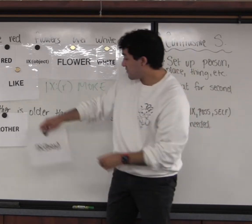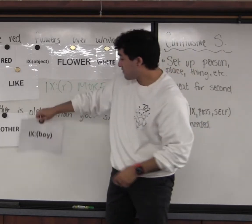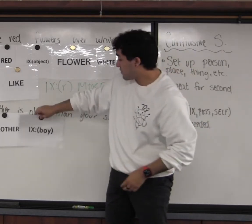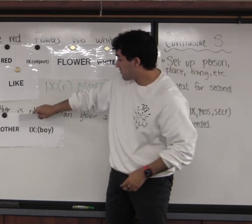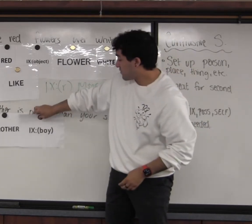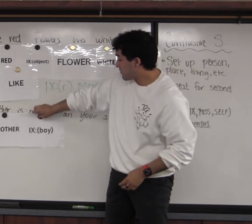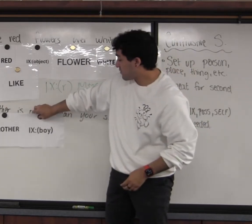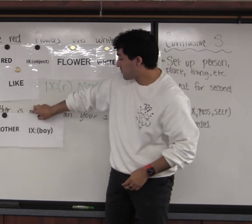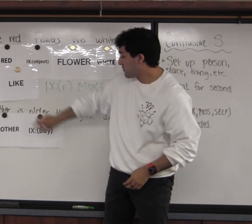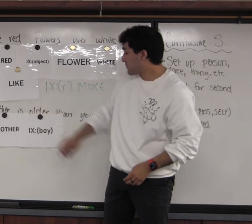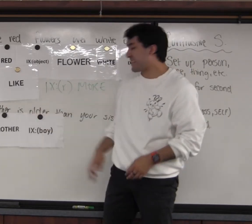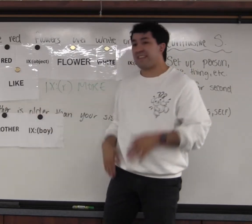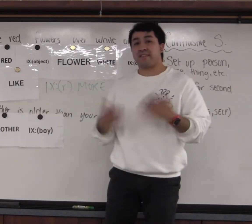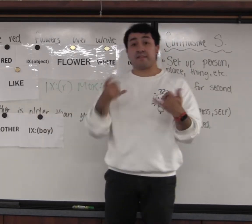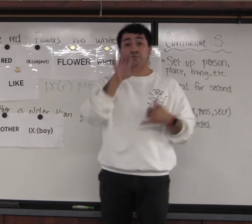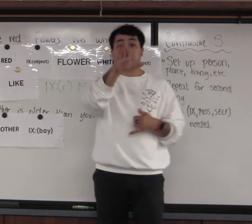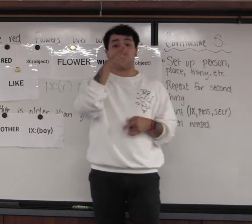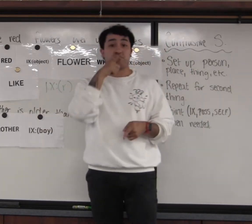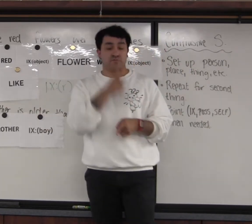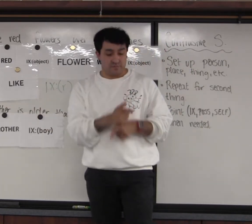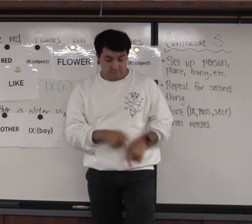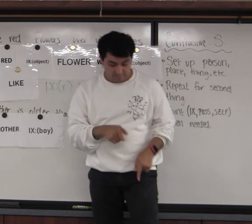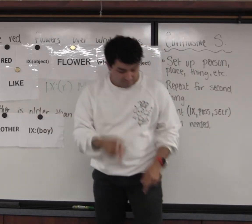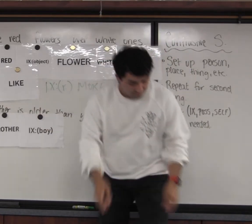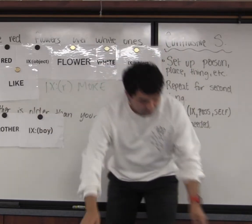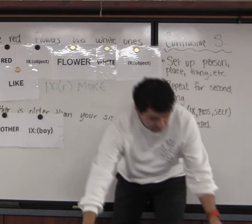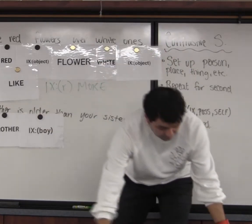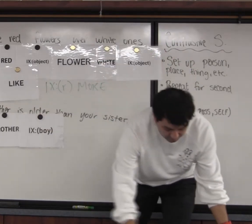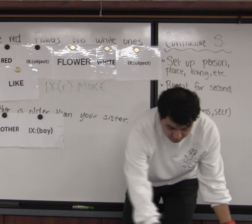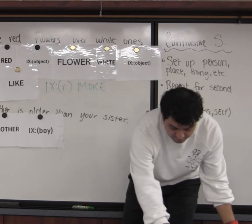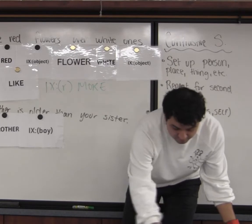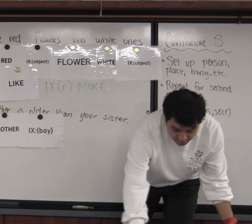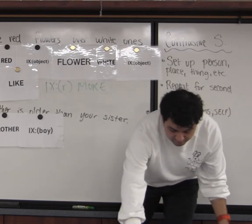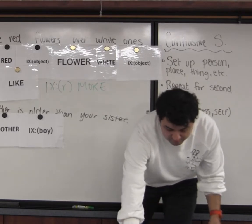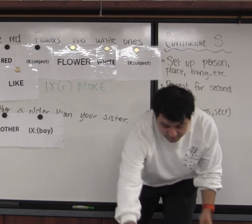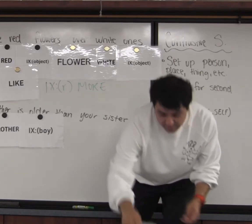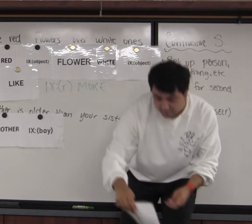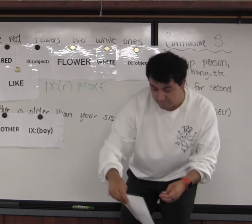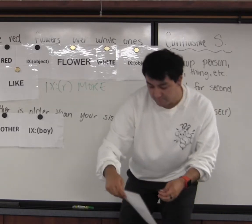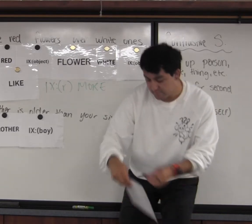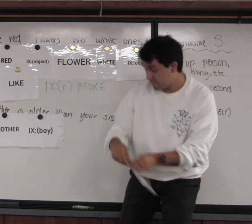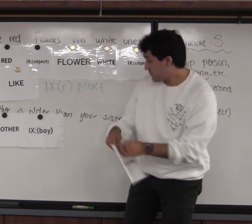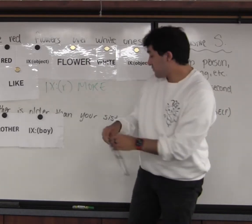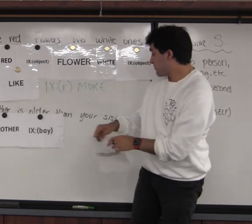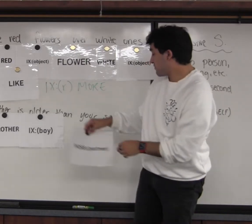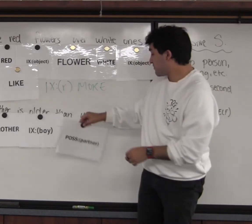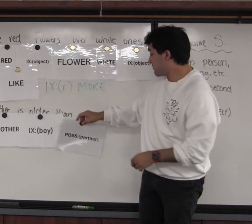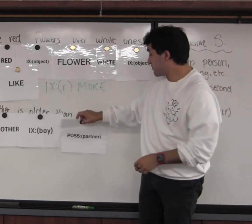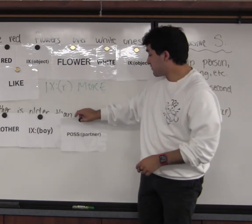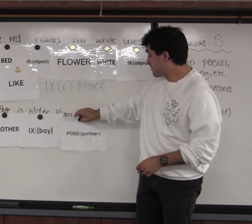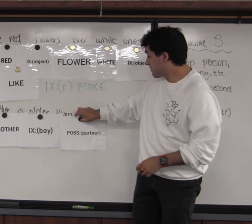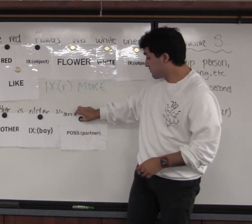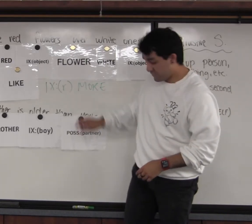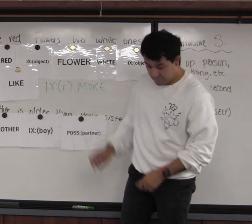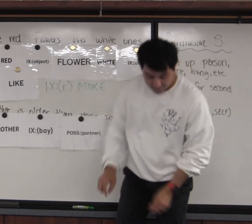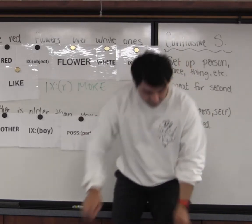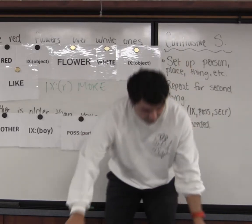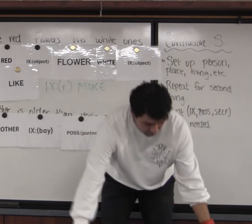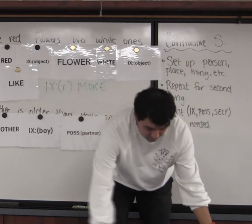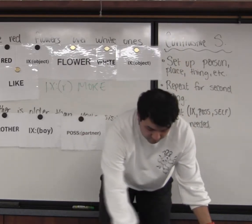Go ahead and IX boy, IX right, whatever you want to write there in your own gloss. Sometimes IX right